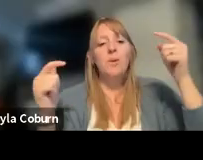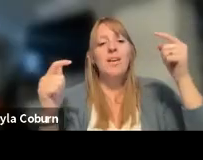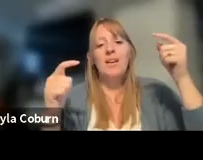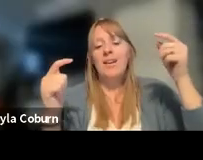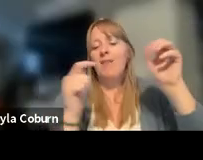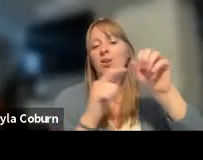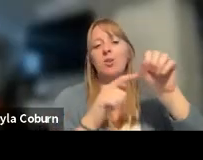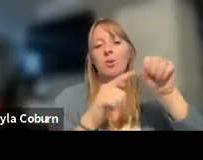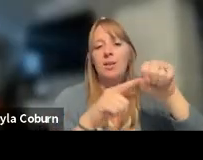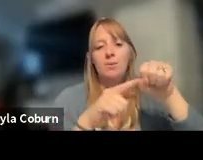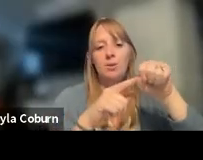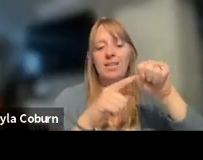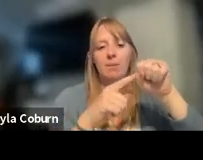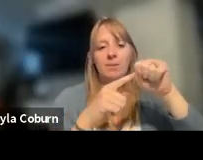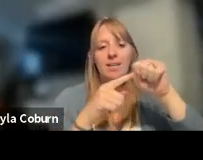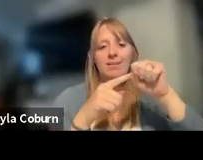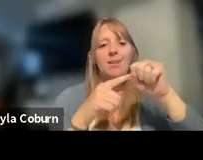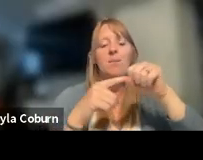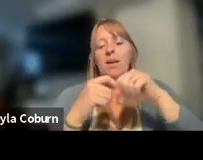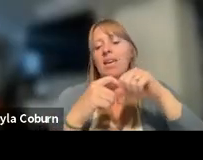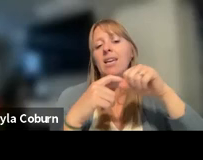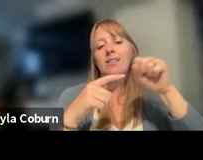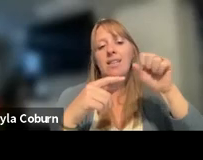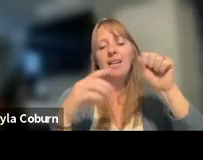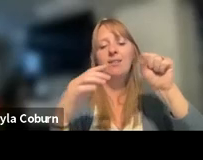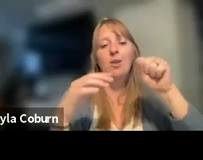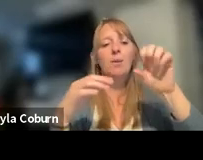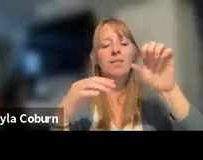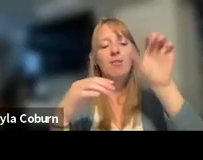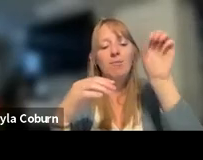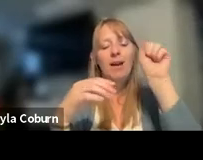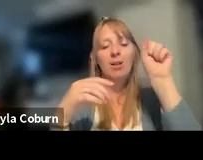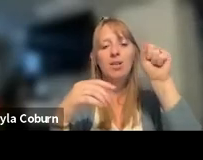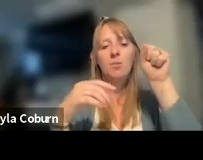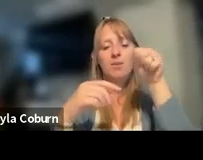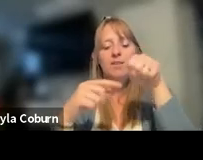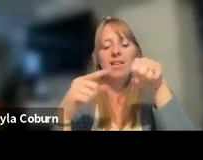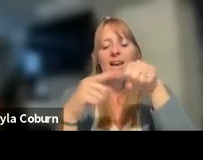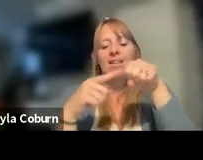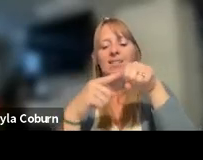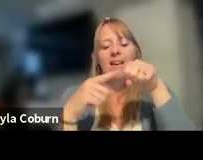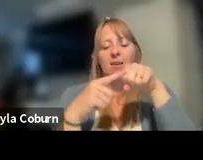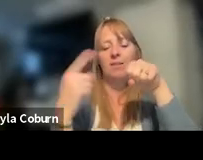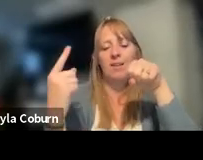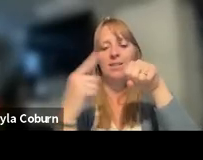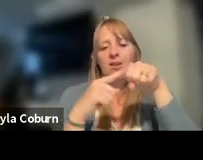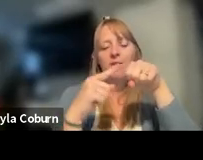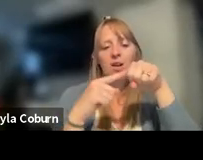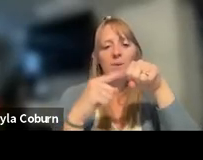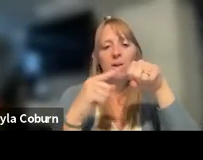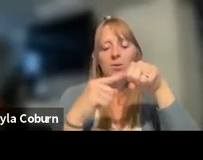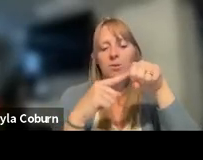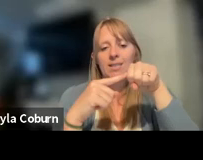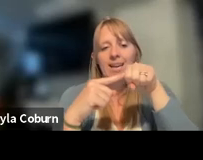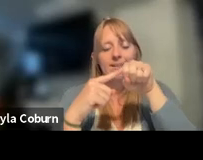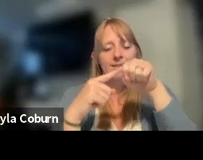So we never told him to adapt it, but he did so himself by closing one of his hands and his other finger